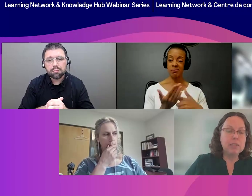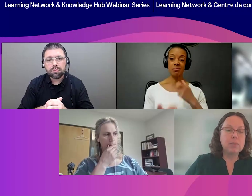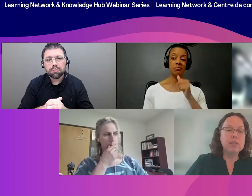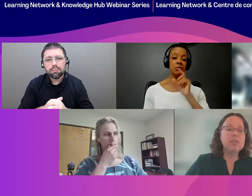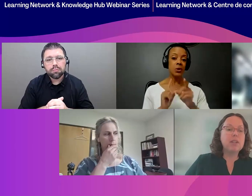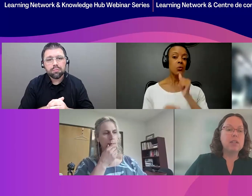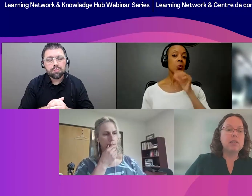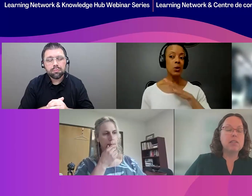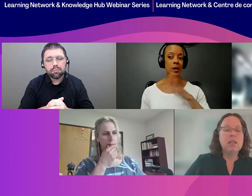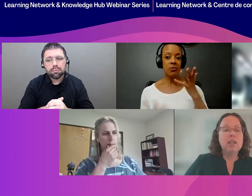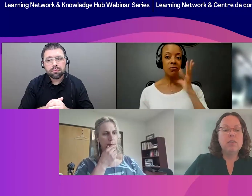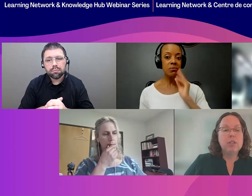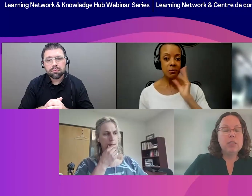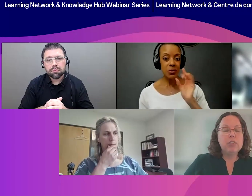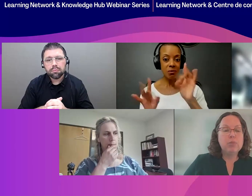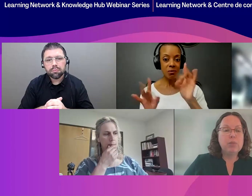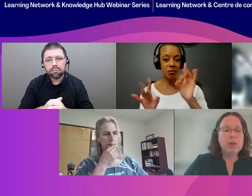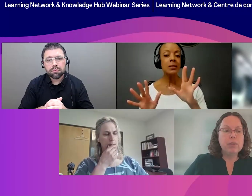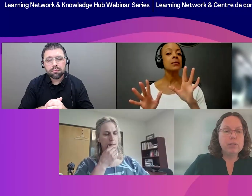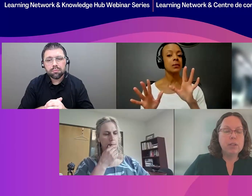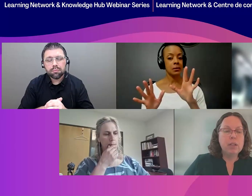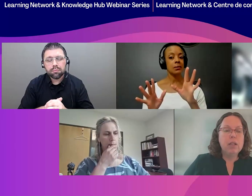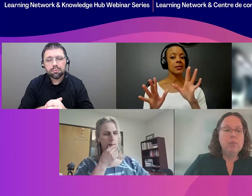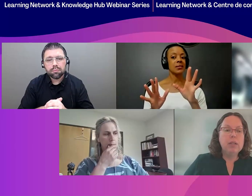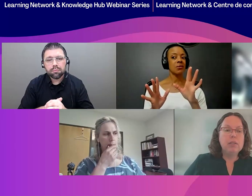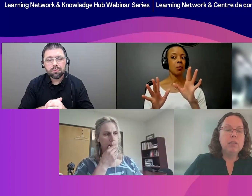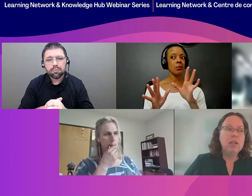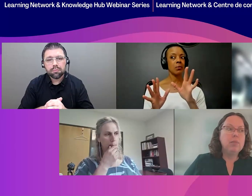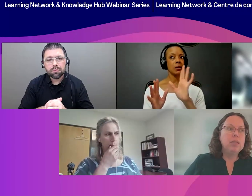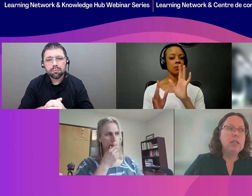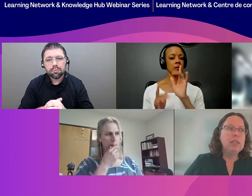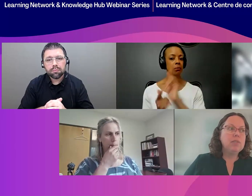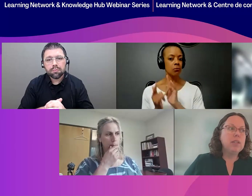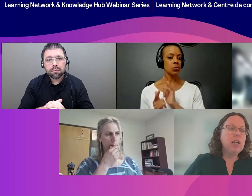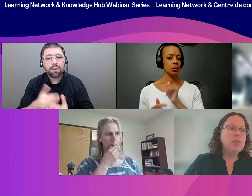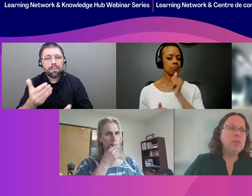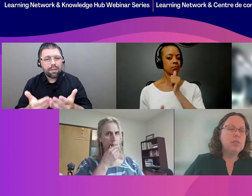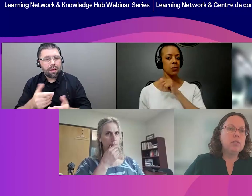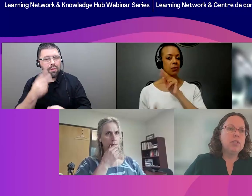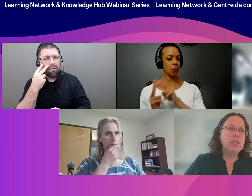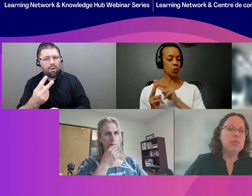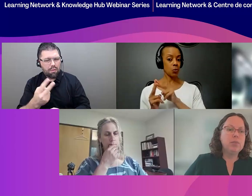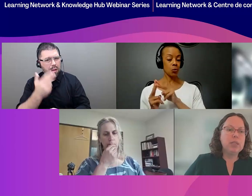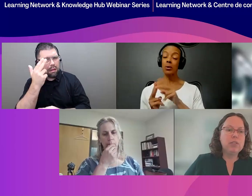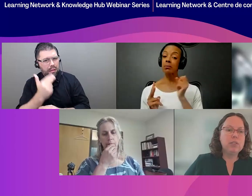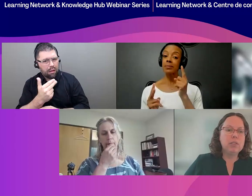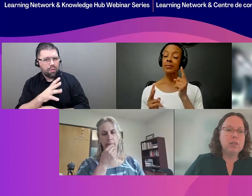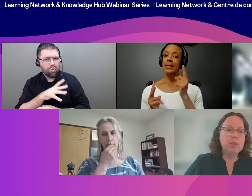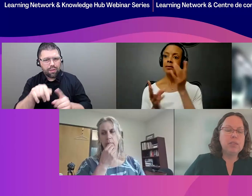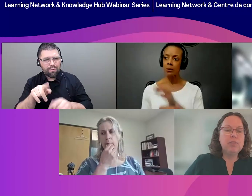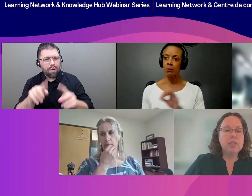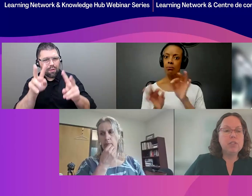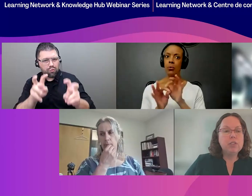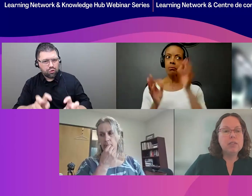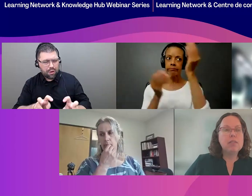have recently experienced violence from an intimate partner. But it's very helpful to share